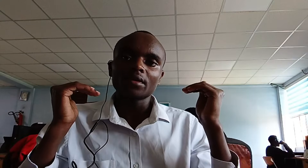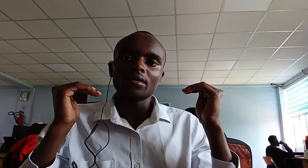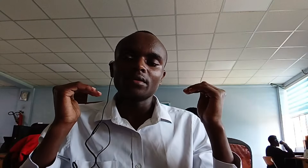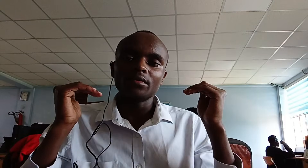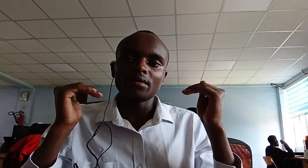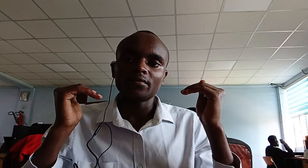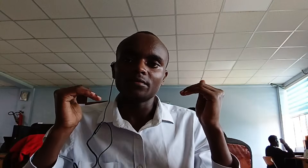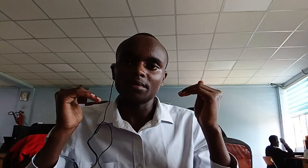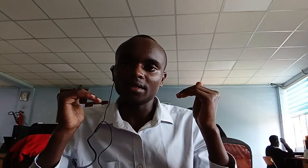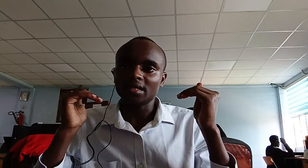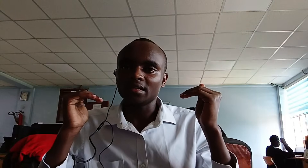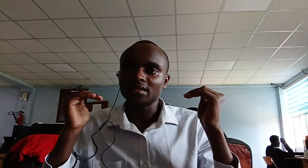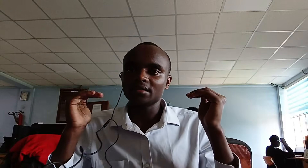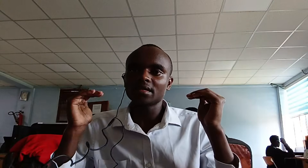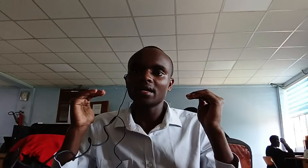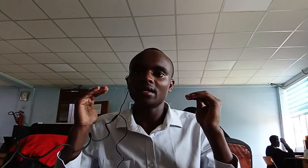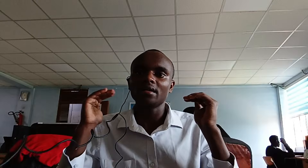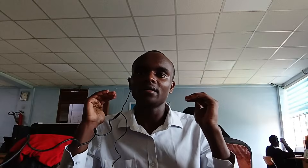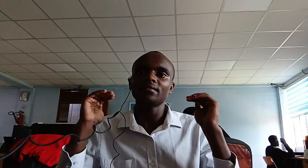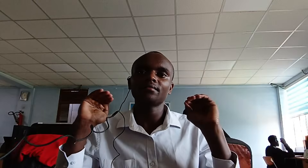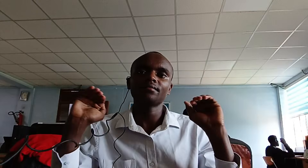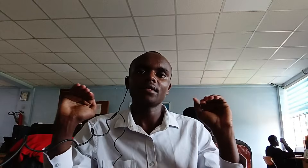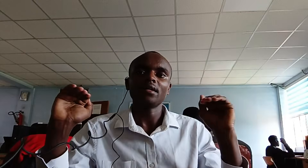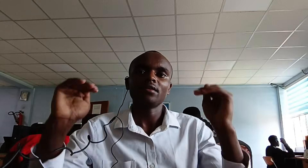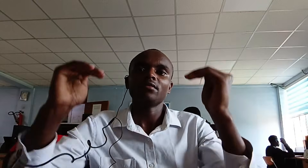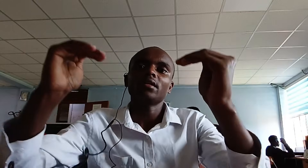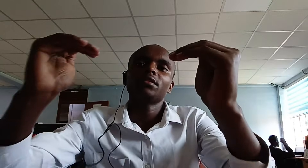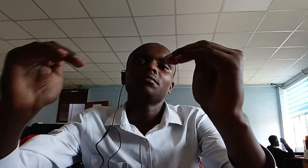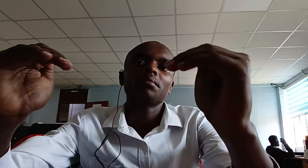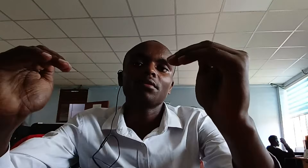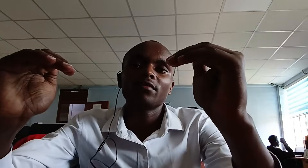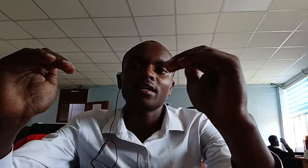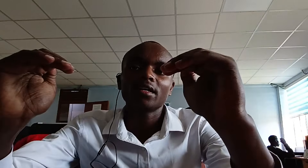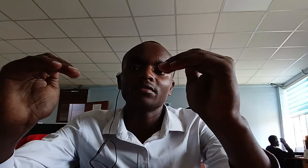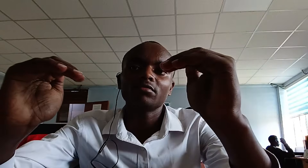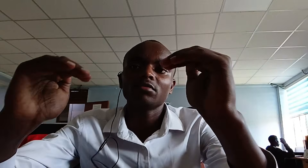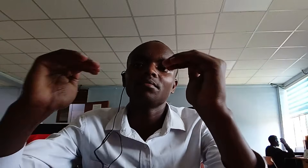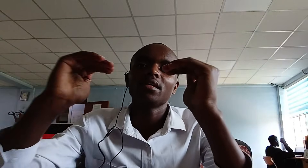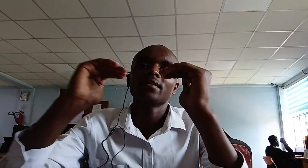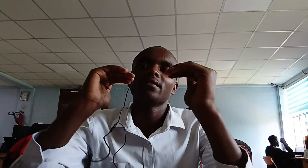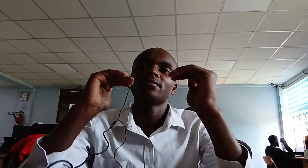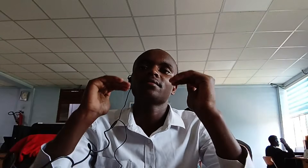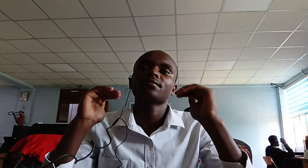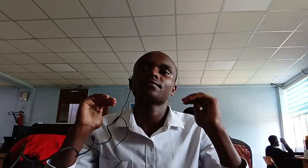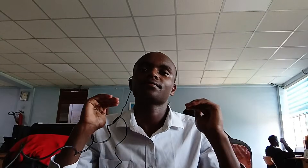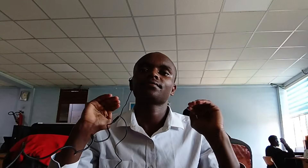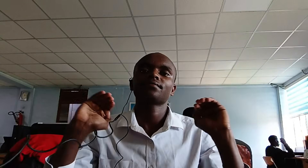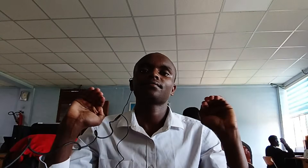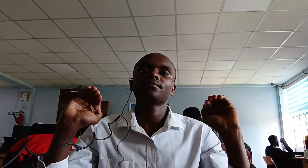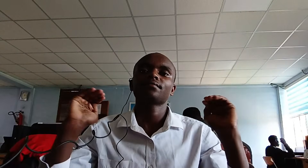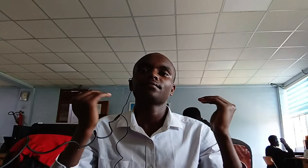You have to be like this. Your shape of the hand will be like this.